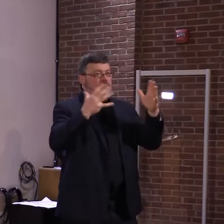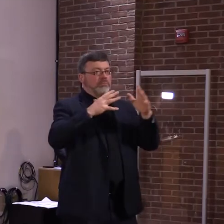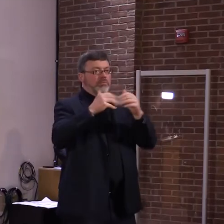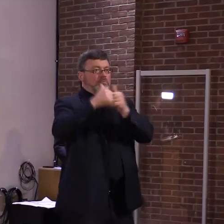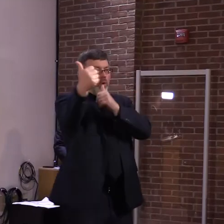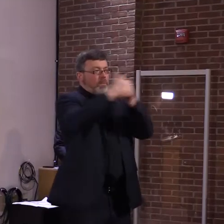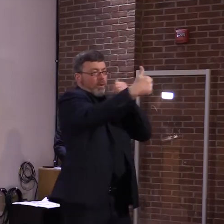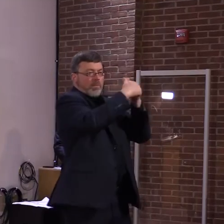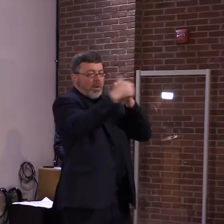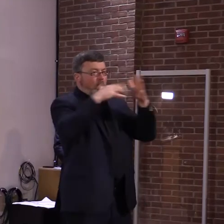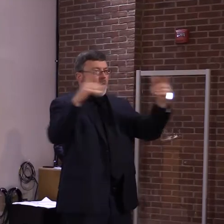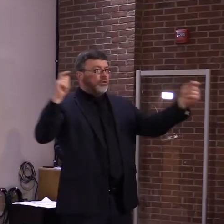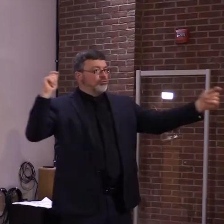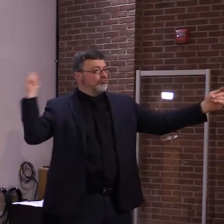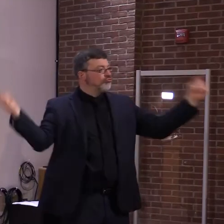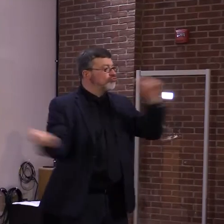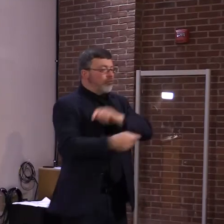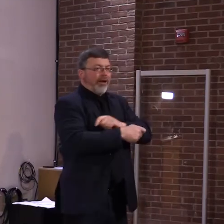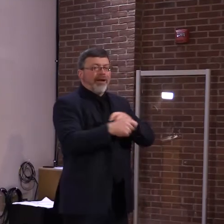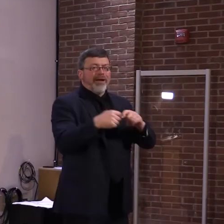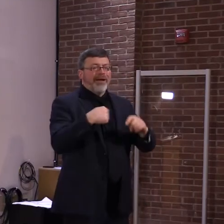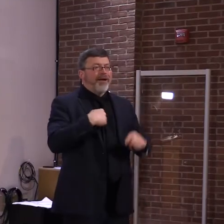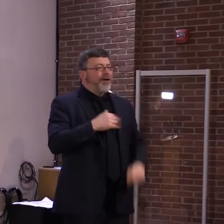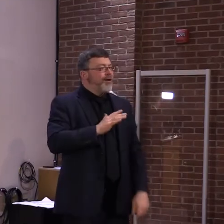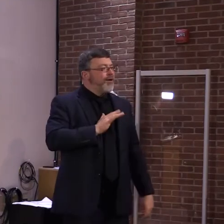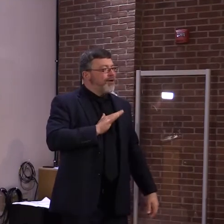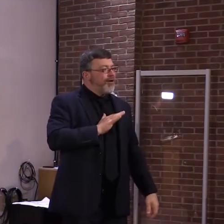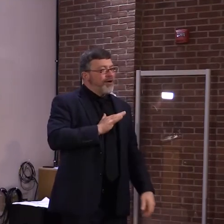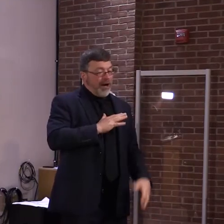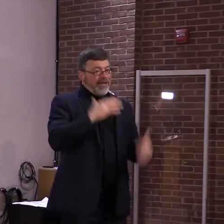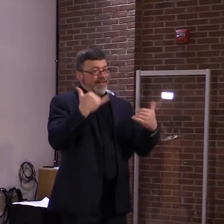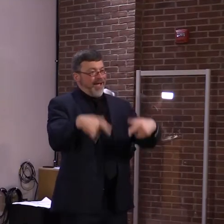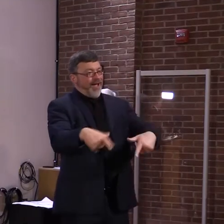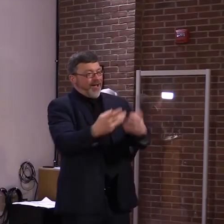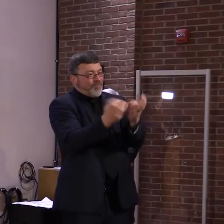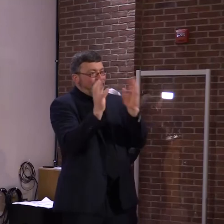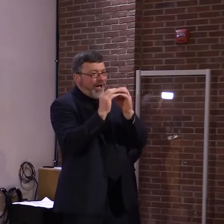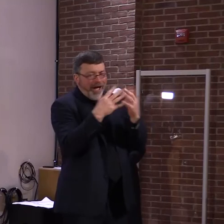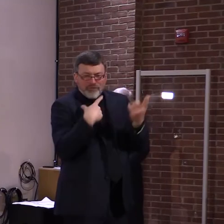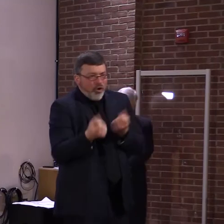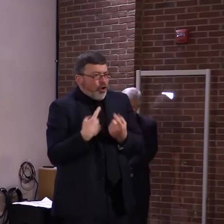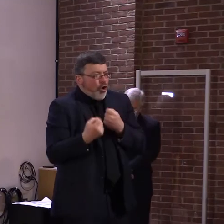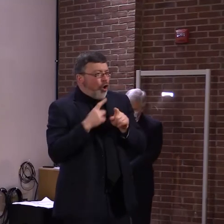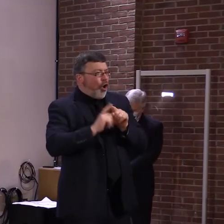from different parts of the state and their perspectives and what's on their mind.